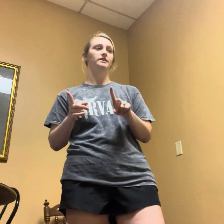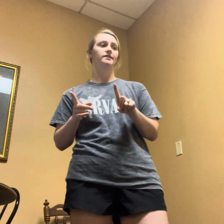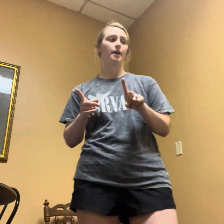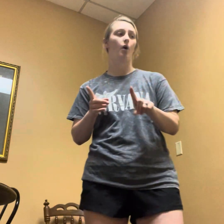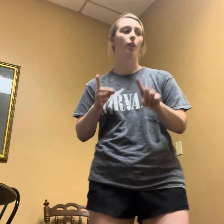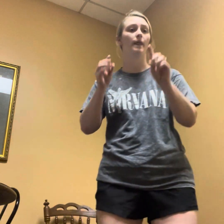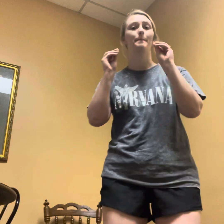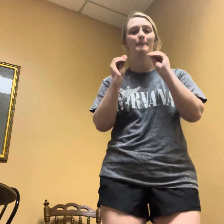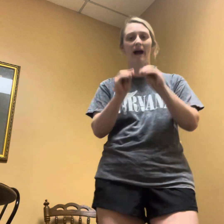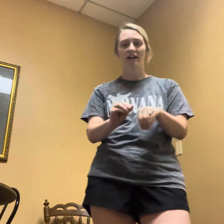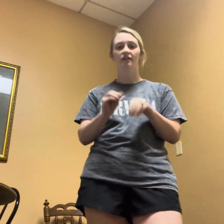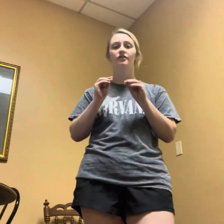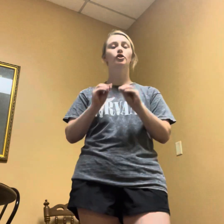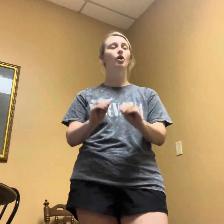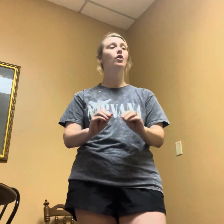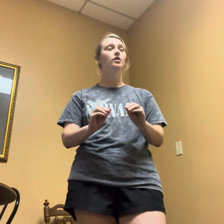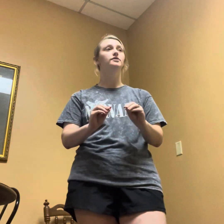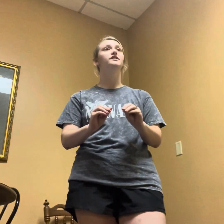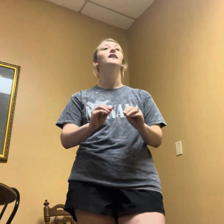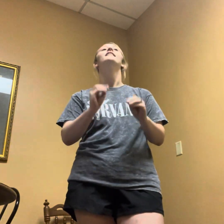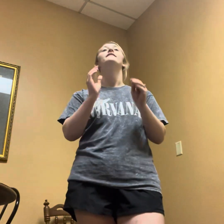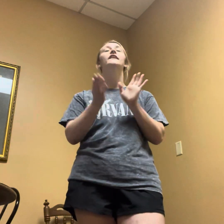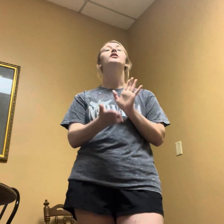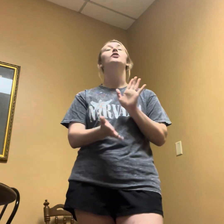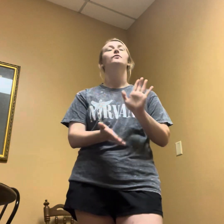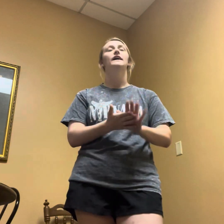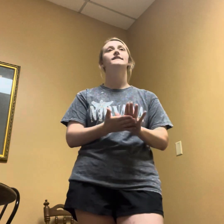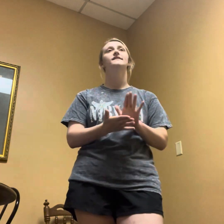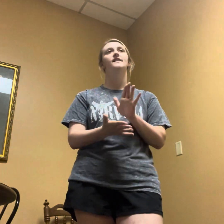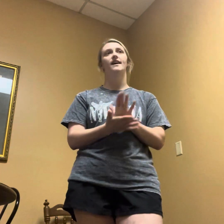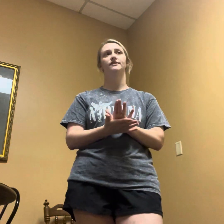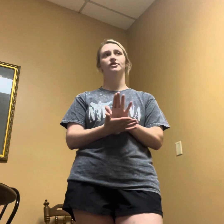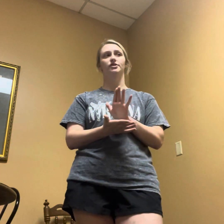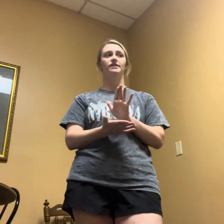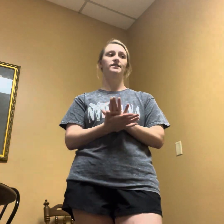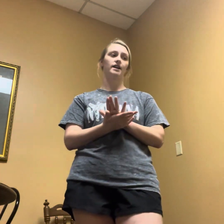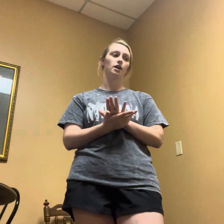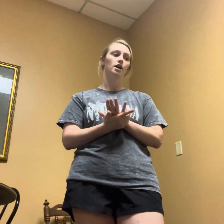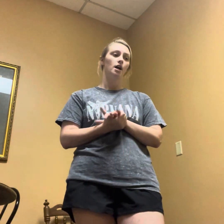game, on the back of your cards, the correct answer is there.